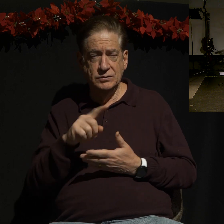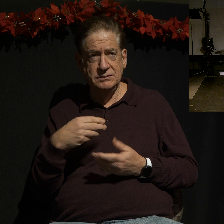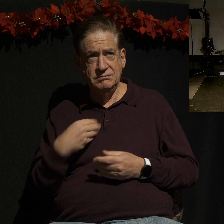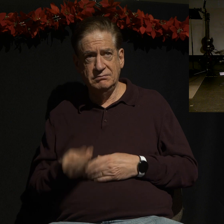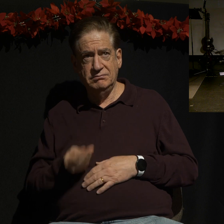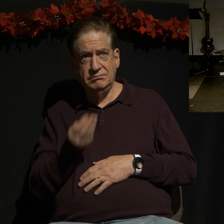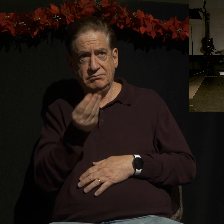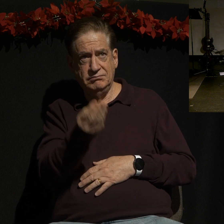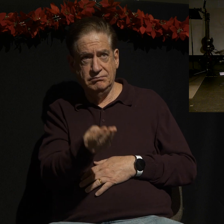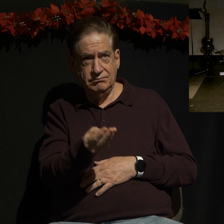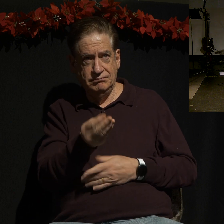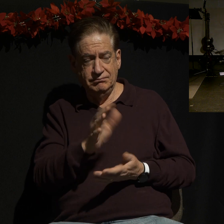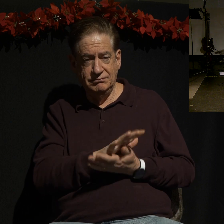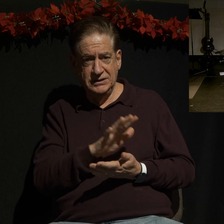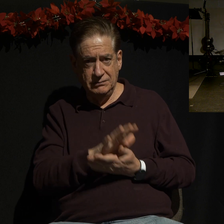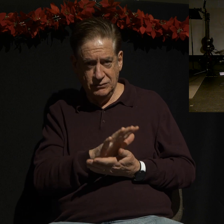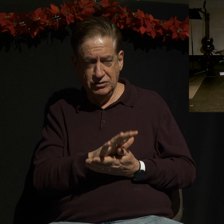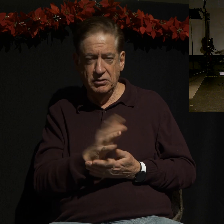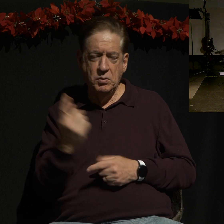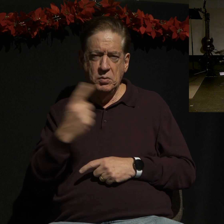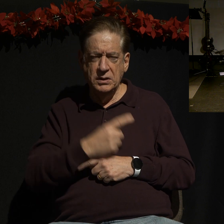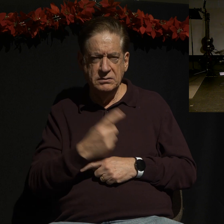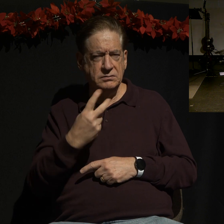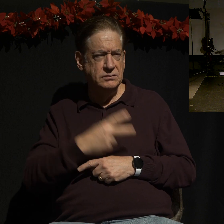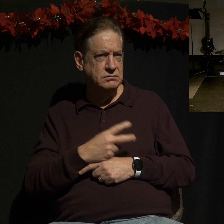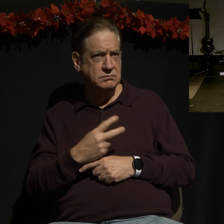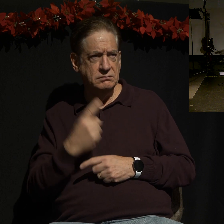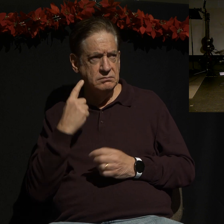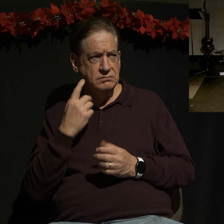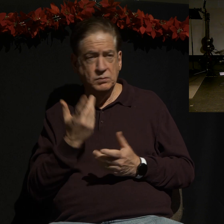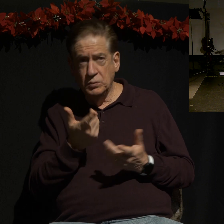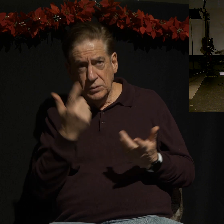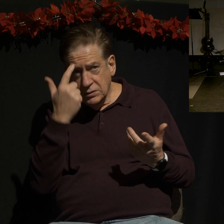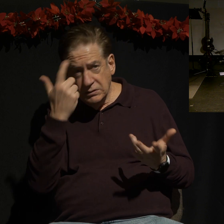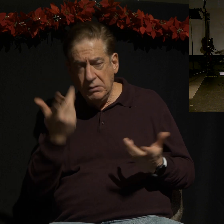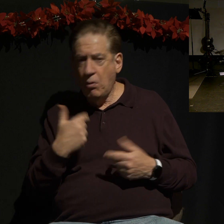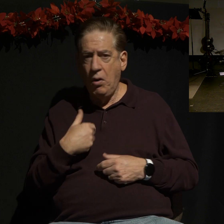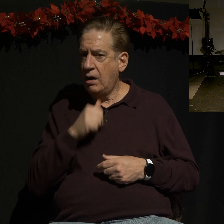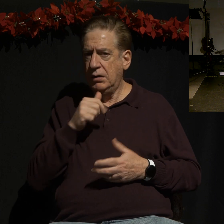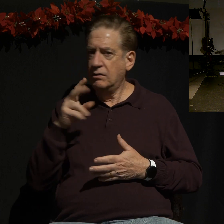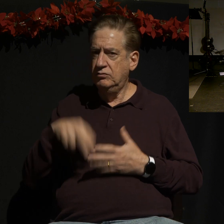paper. And I wait a day or so, and I'm like, well, what'd you think? He goes, oh, I didn't read it.